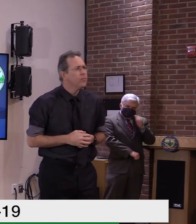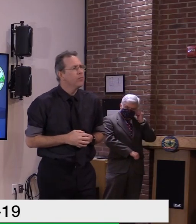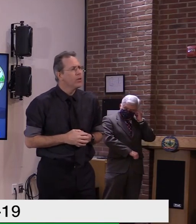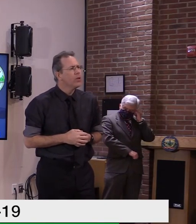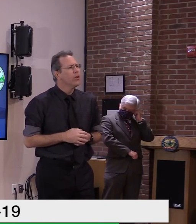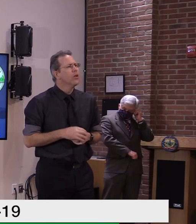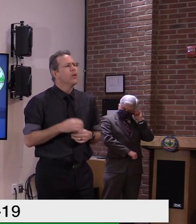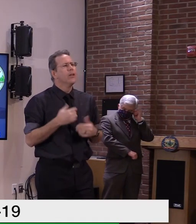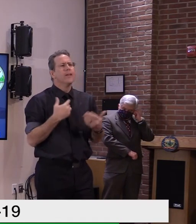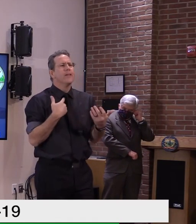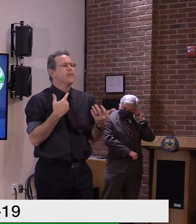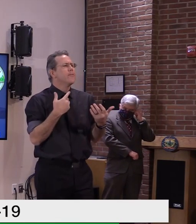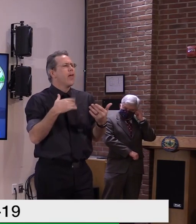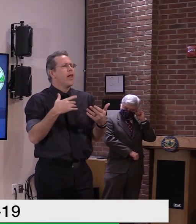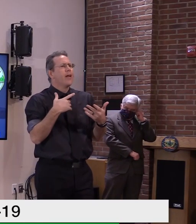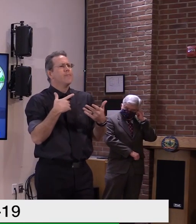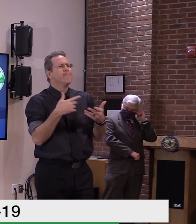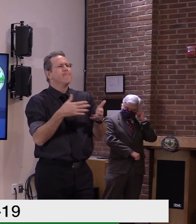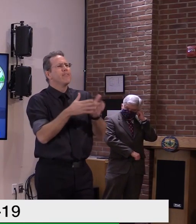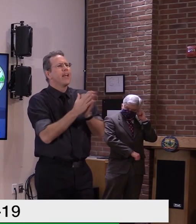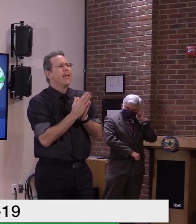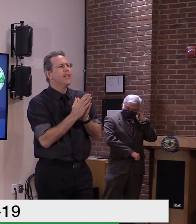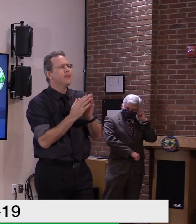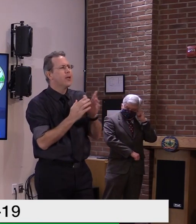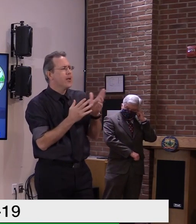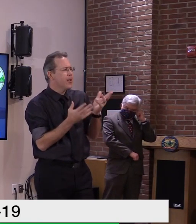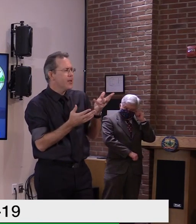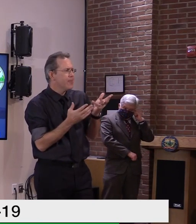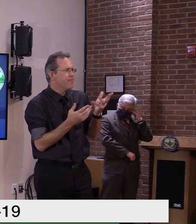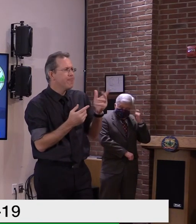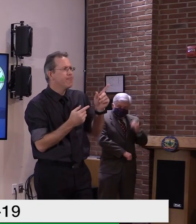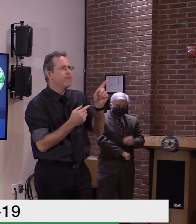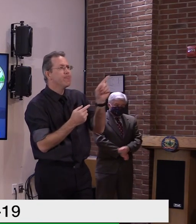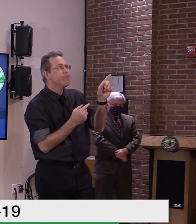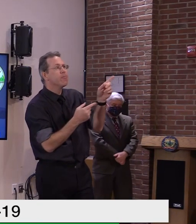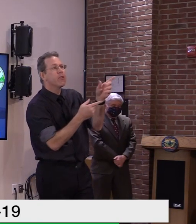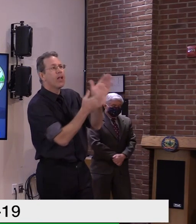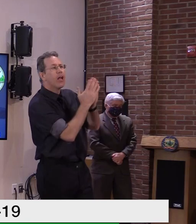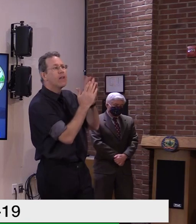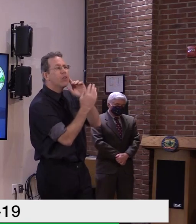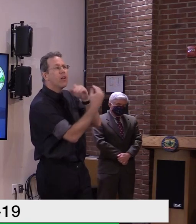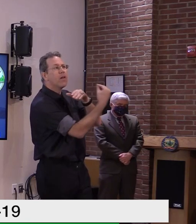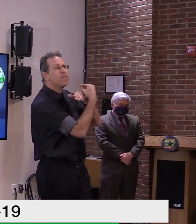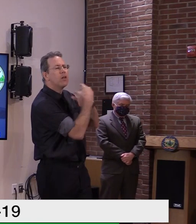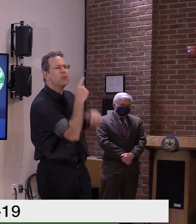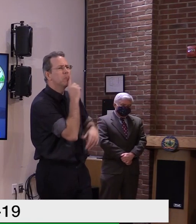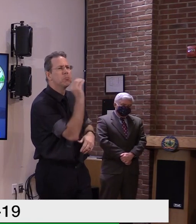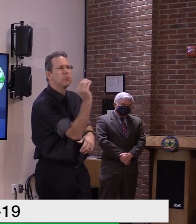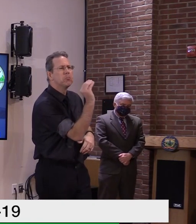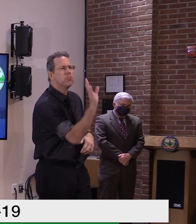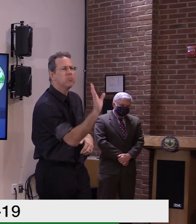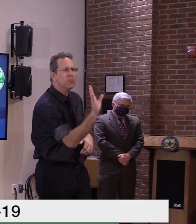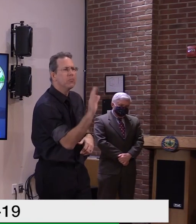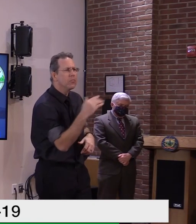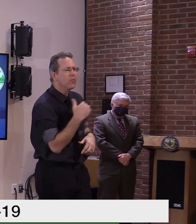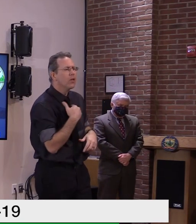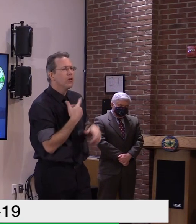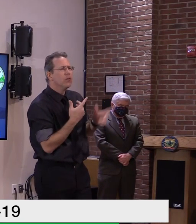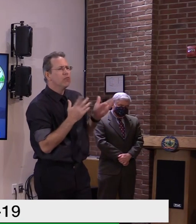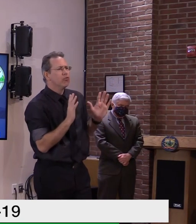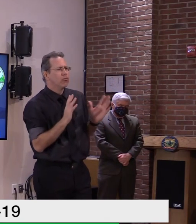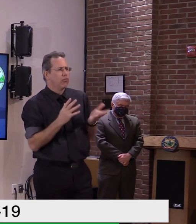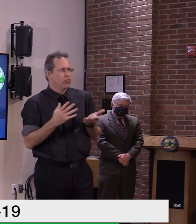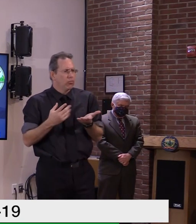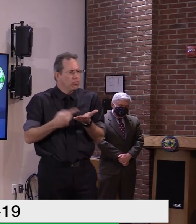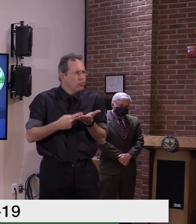any recommendations for a change in plan, and I can share with you the letter that we wrote to them that specifically said that was not